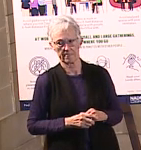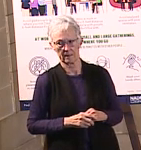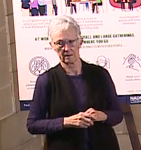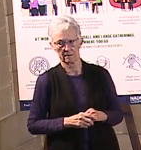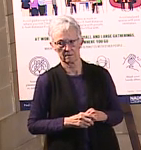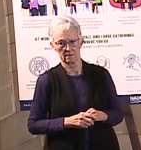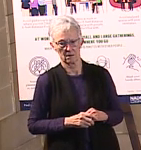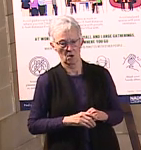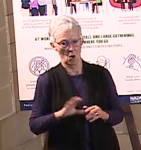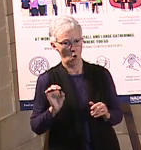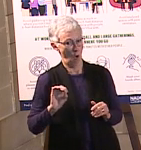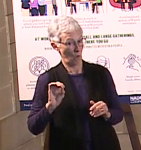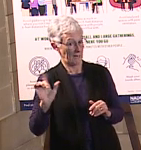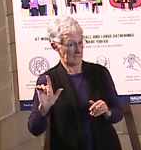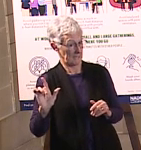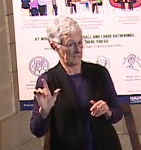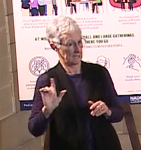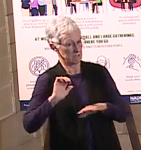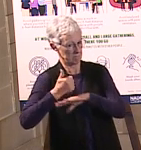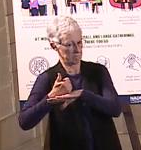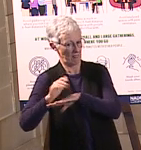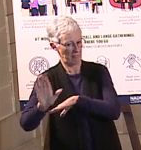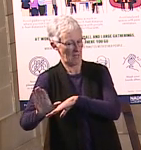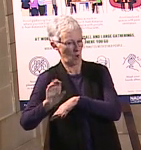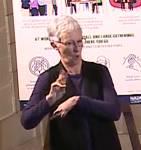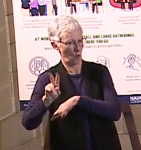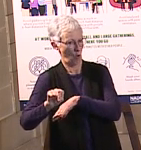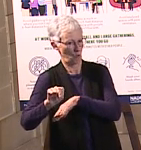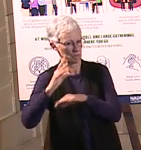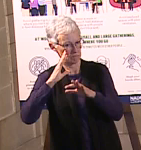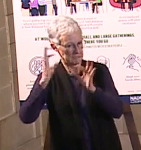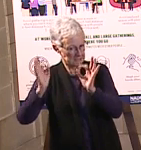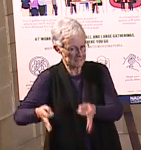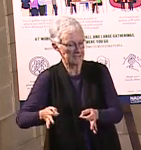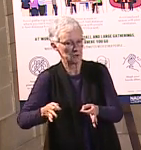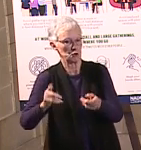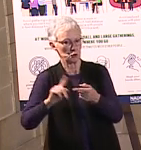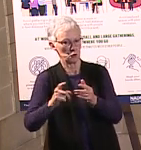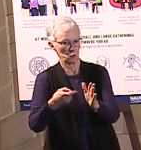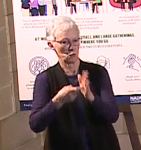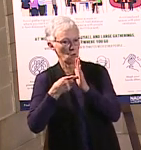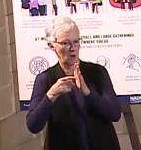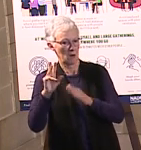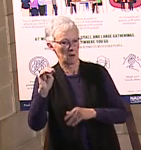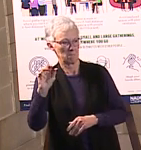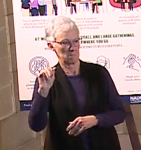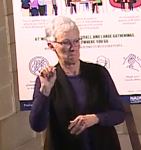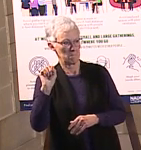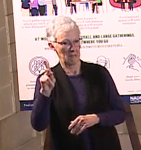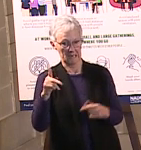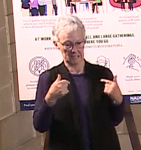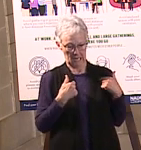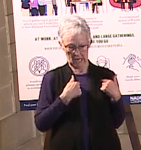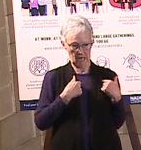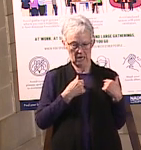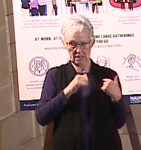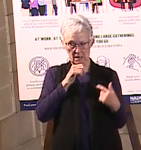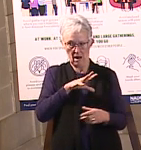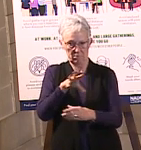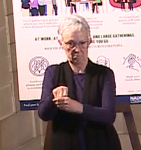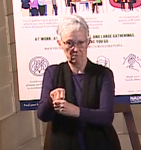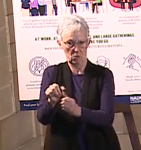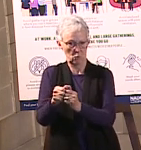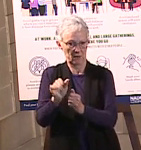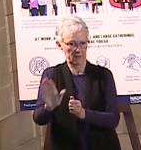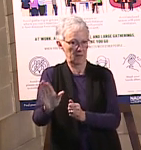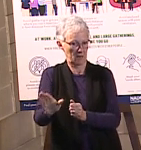that was their mandate with regard to masks. I did not have any input in crafting it. I think it's broader from the